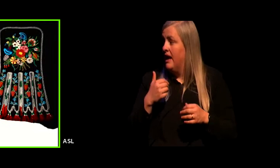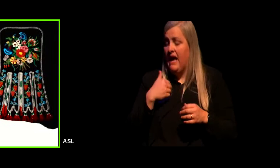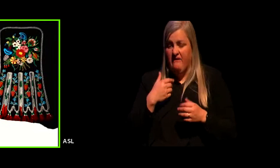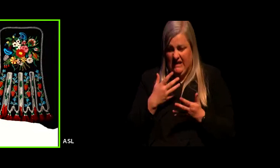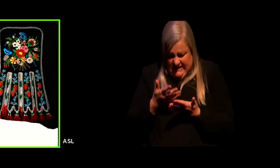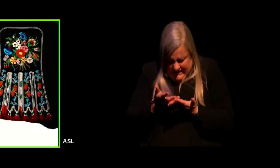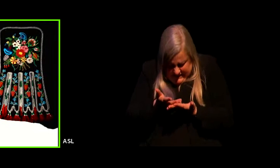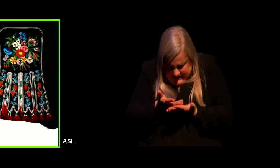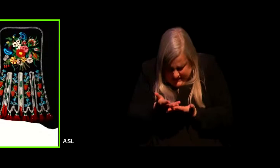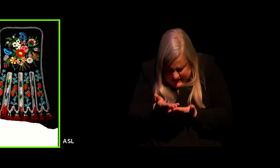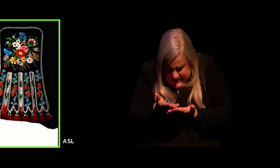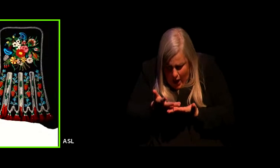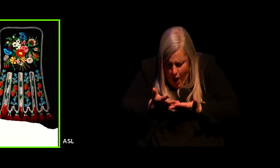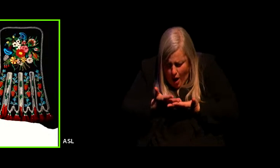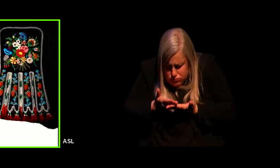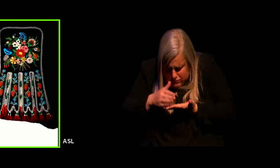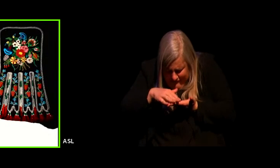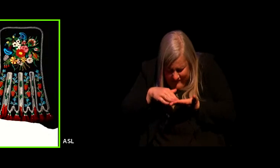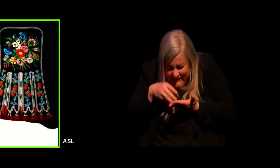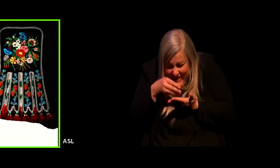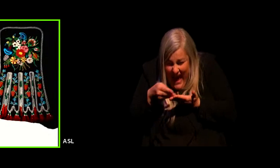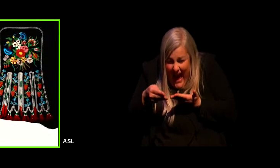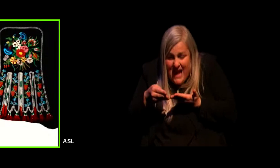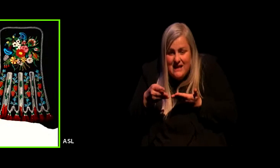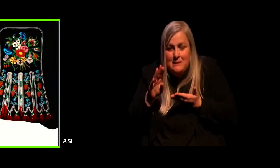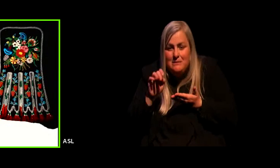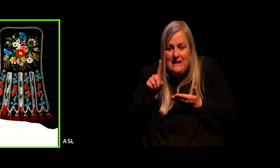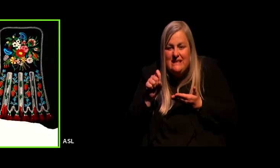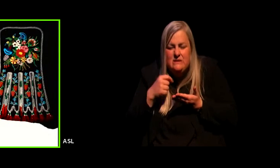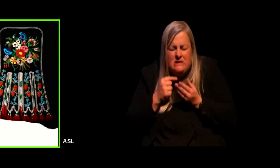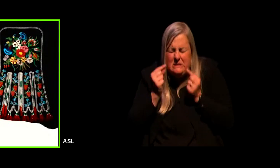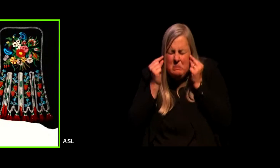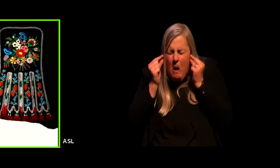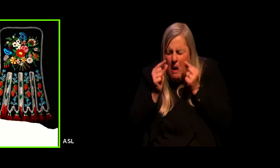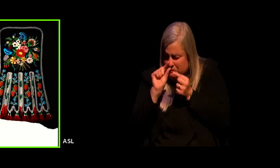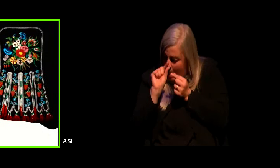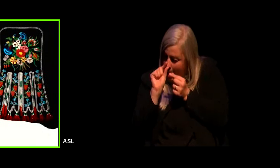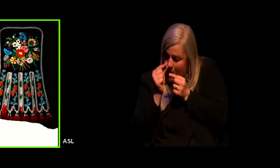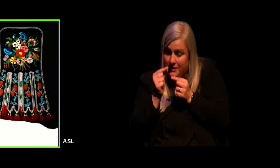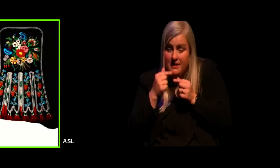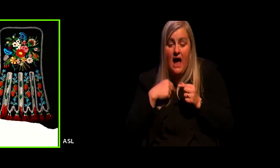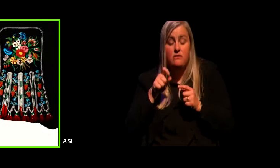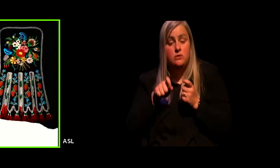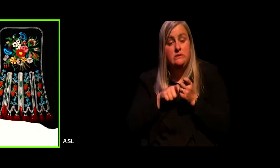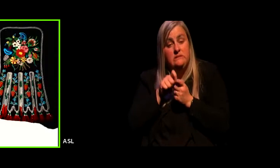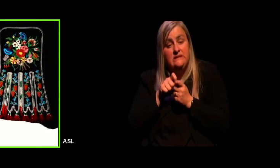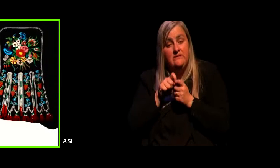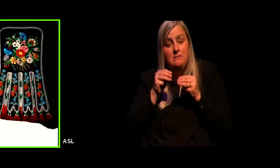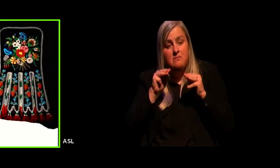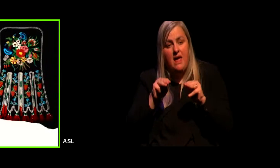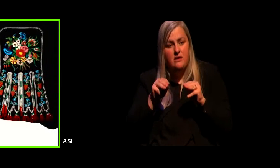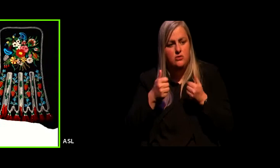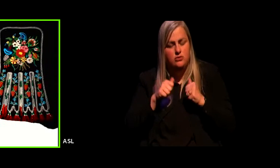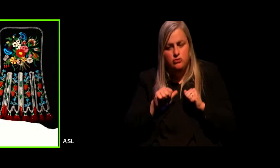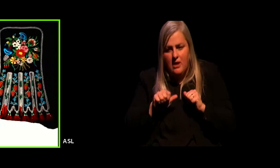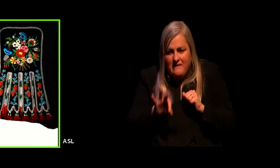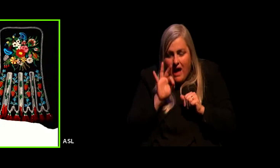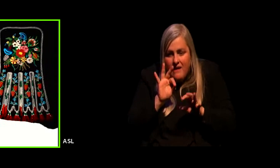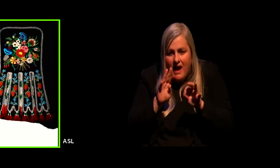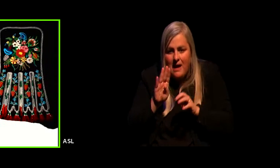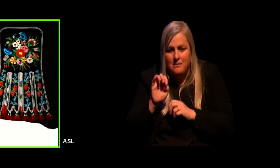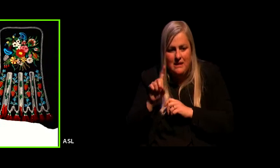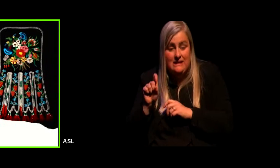you know, the types of beads that are in my earrings, right? Tiny, tiny. So we have to use specific methods to make sure that we're finding those beads.